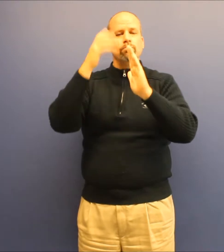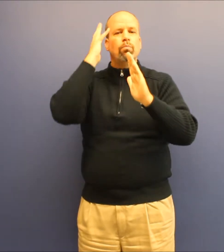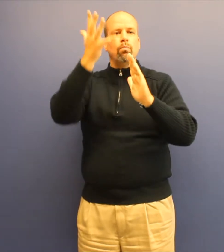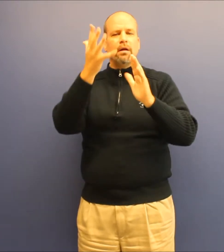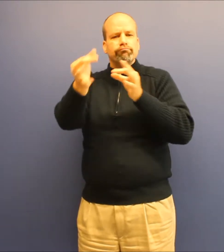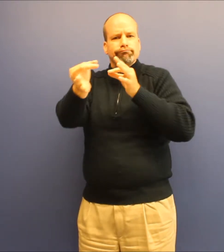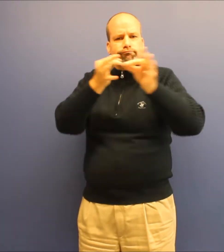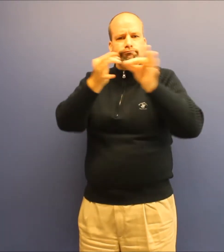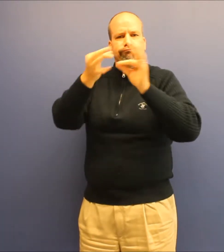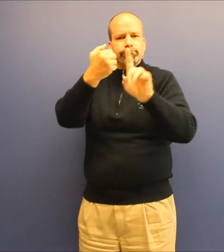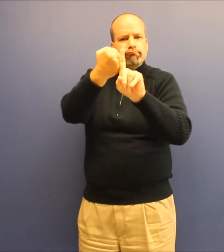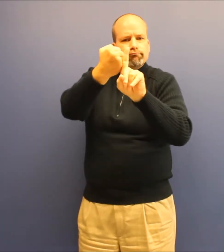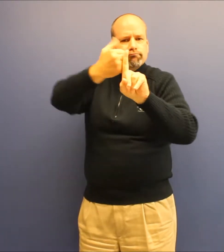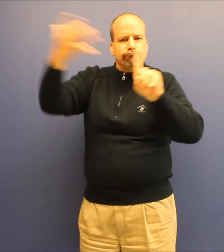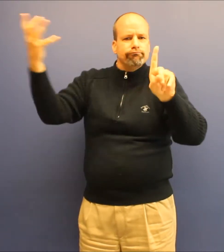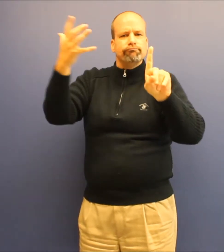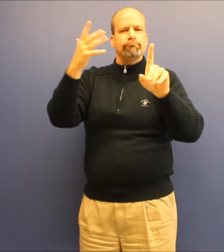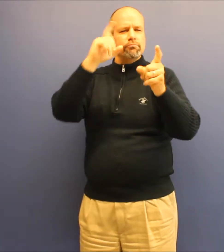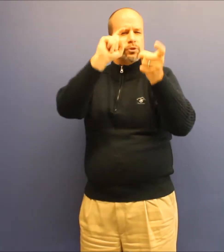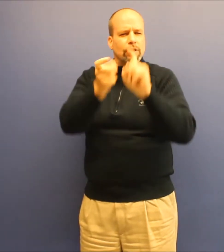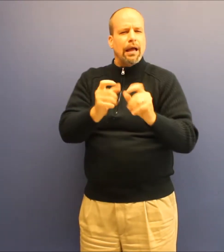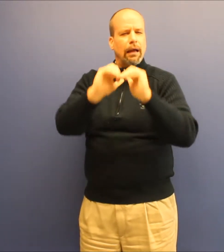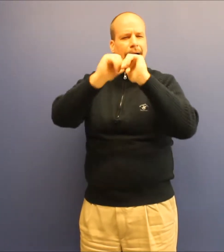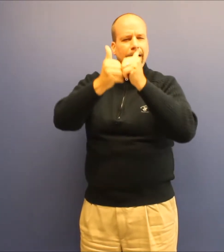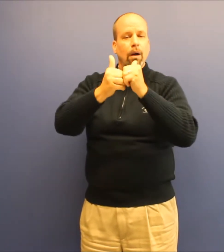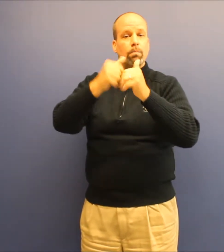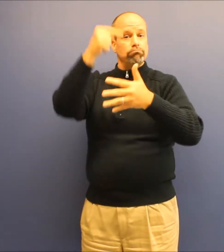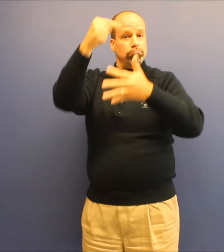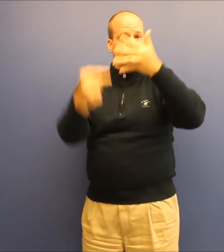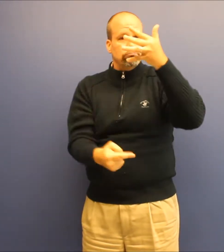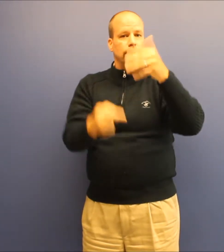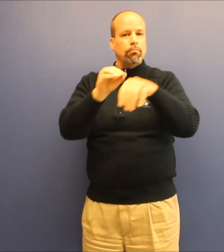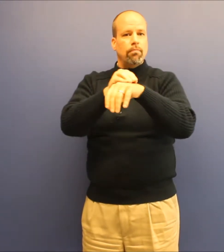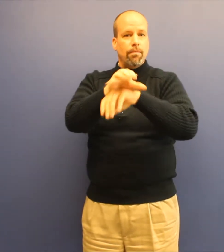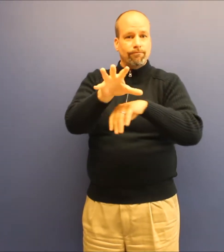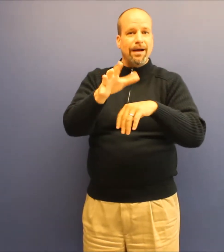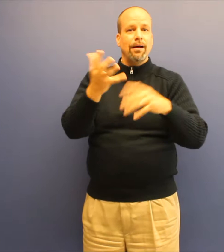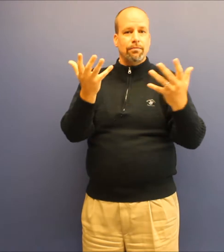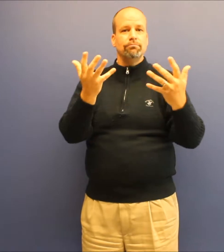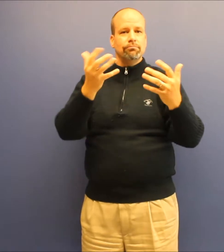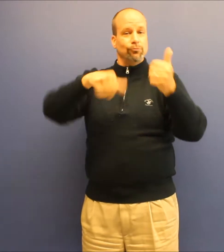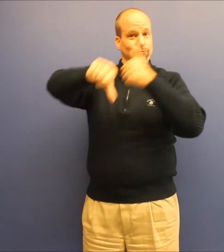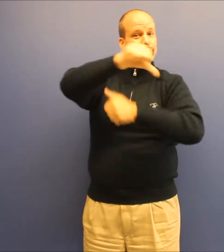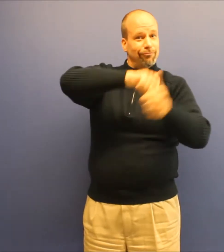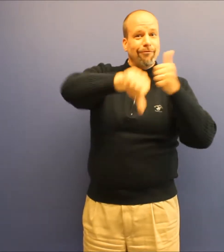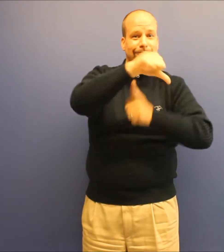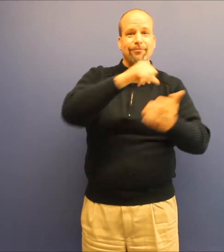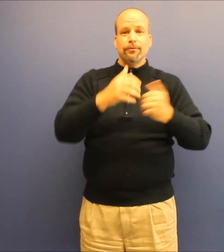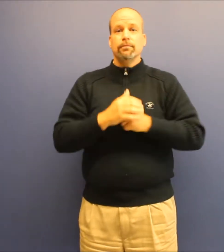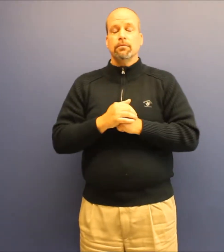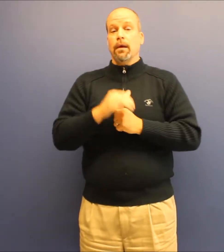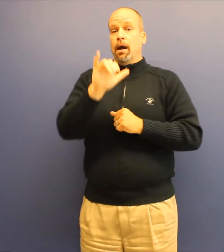This video is to tell you about the changes and how the bills compare to each other now